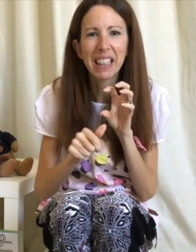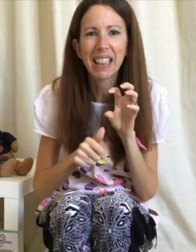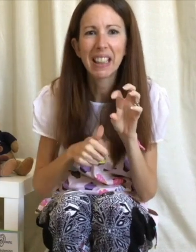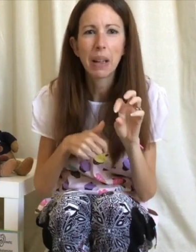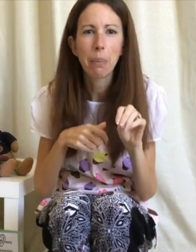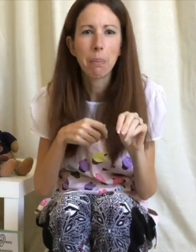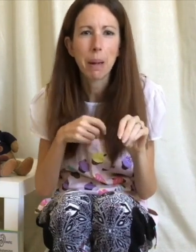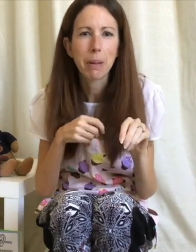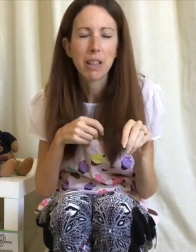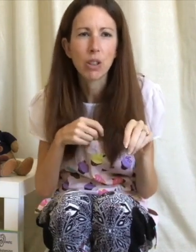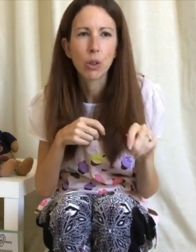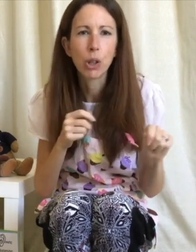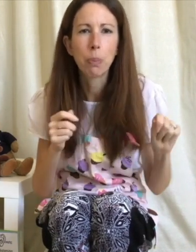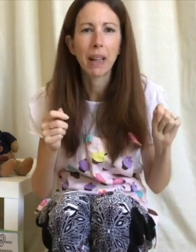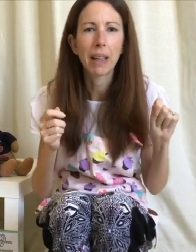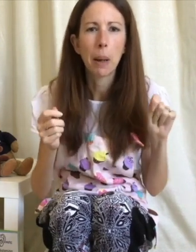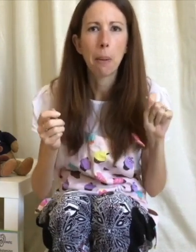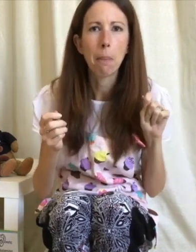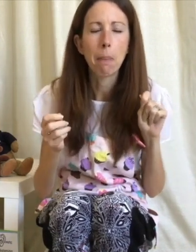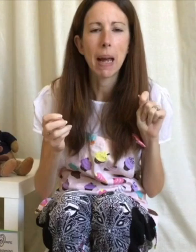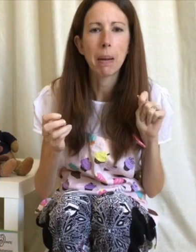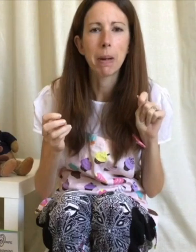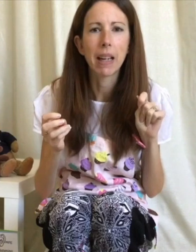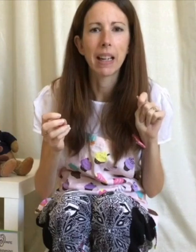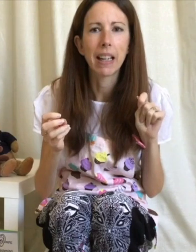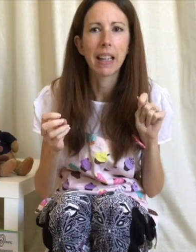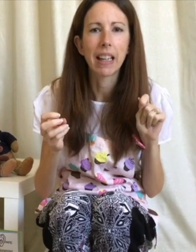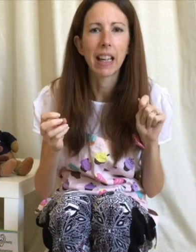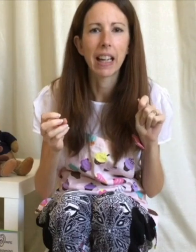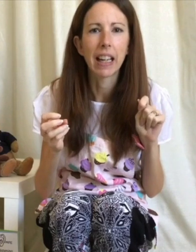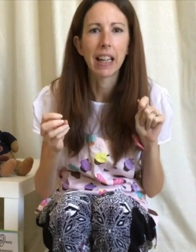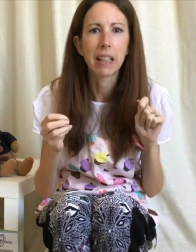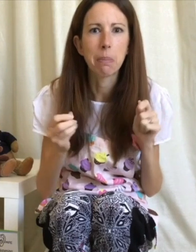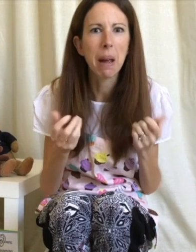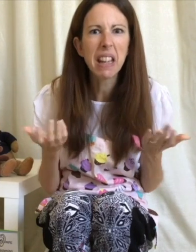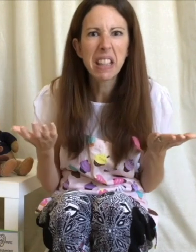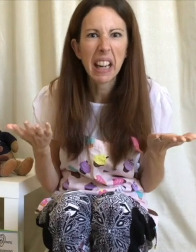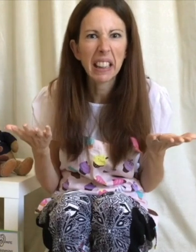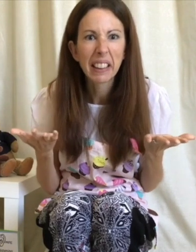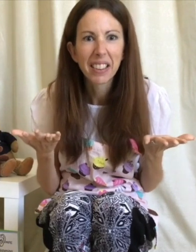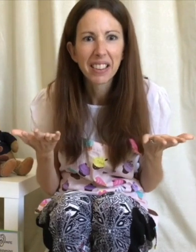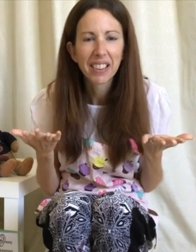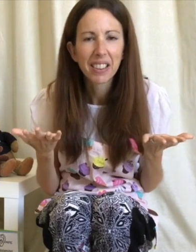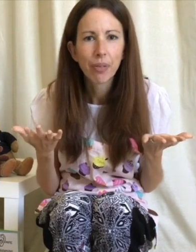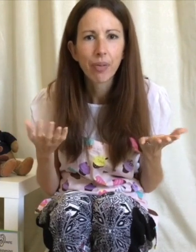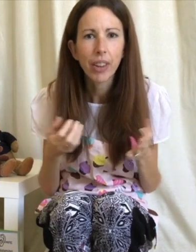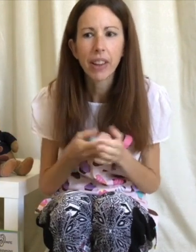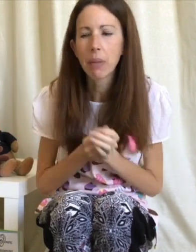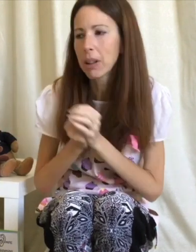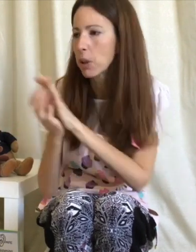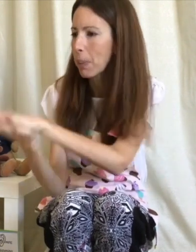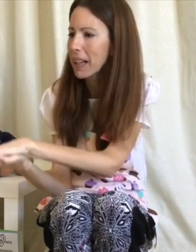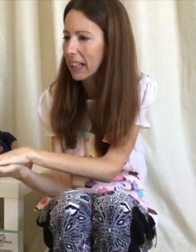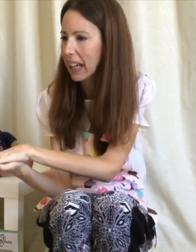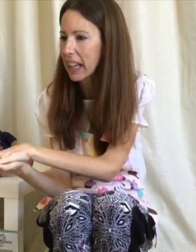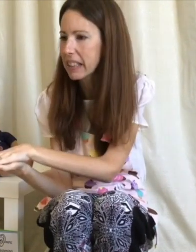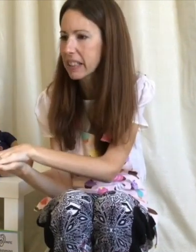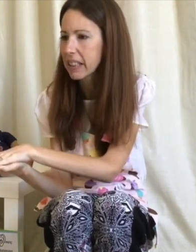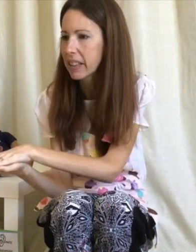sticky, maybe it's gloopy, maybe it's messy. And then when you bake it,